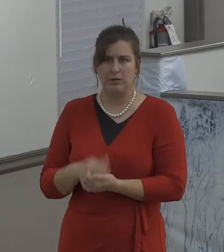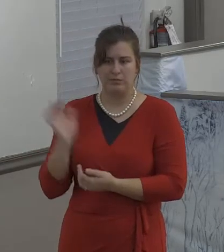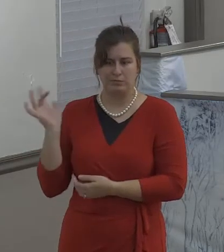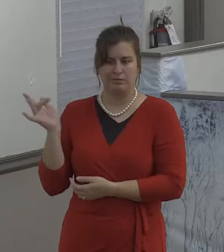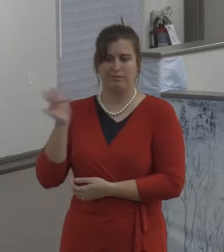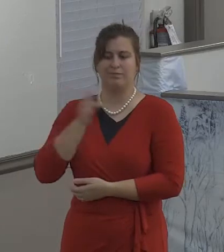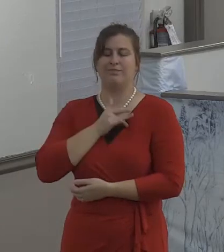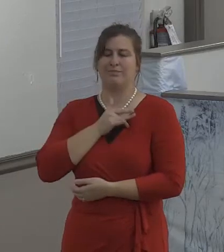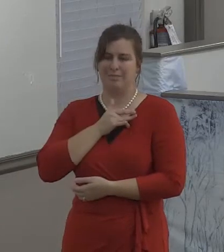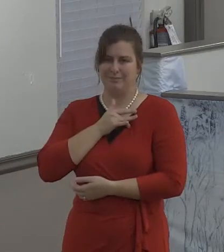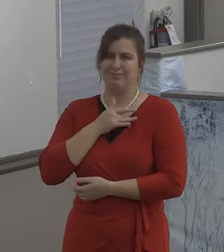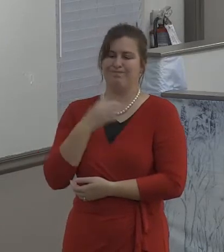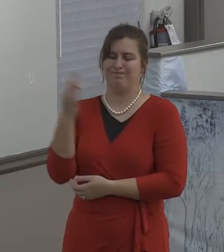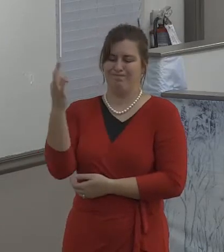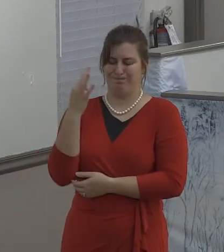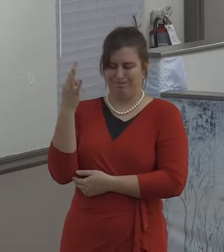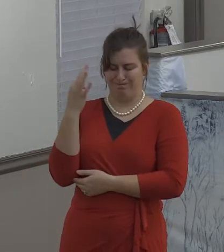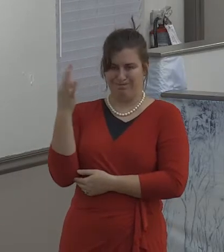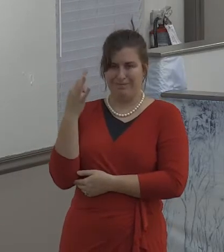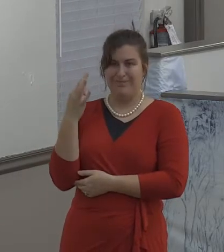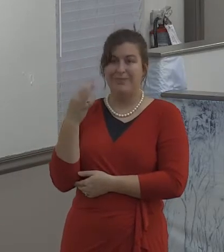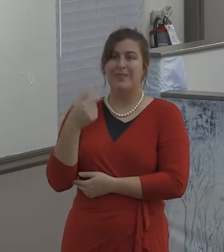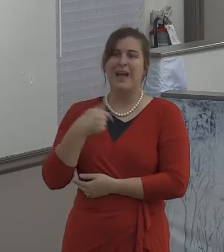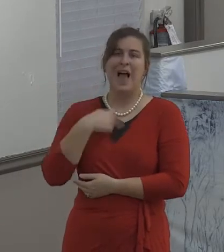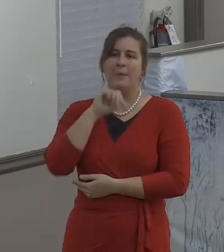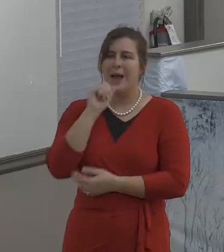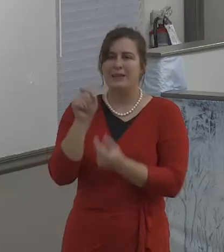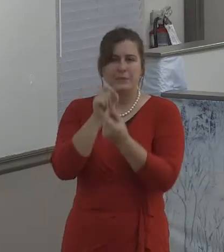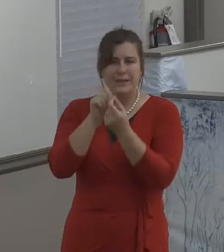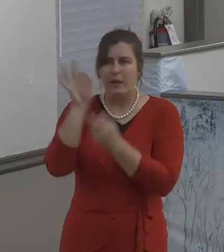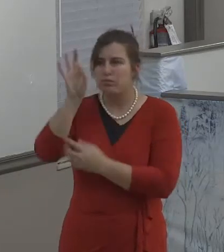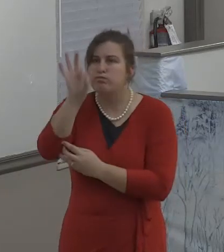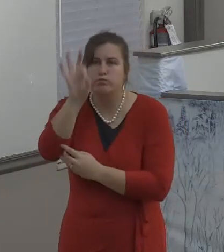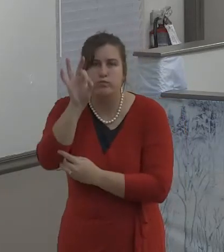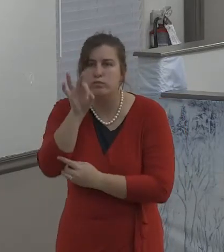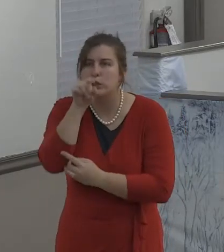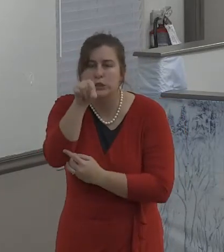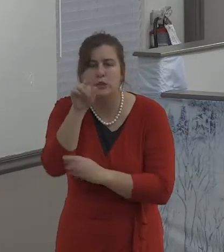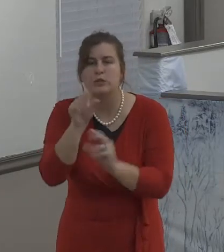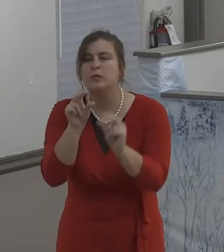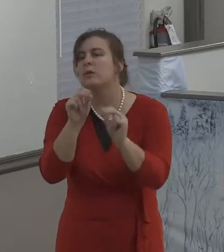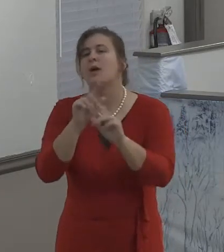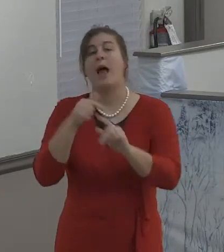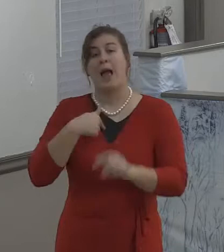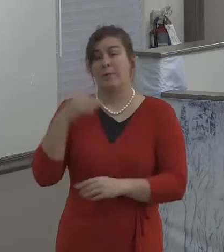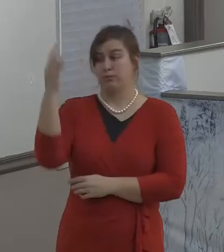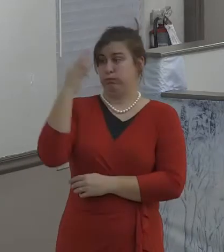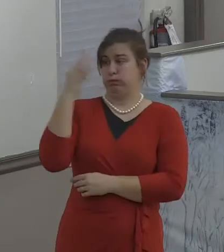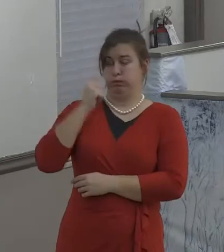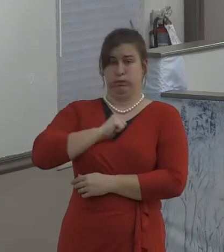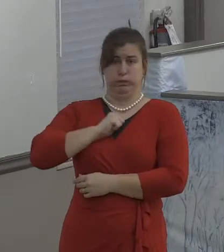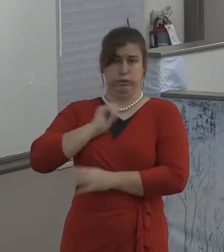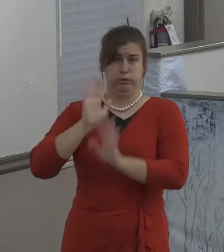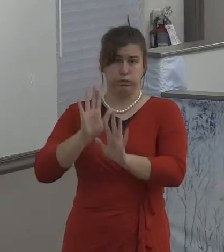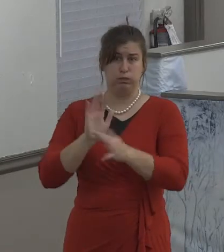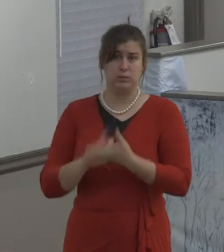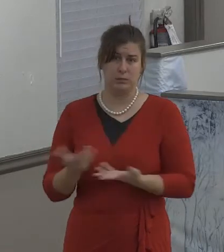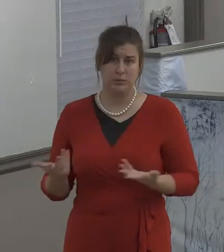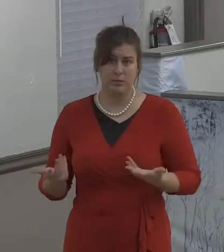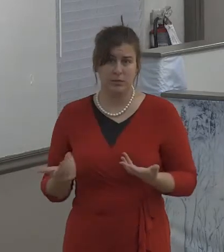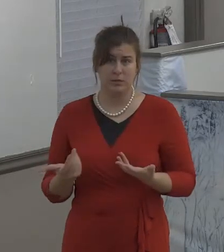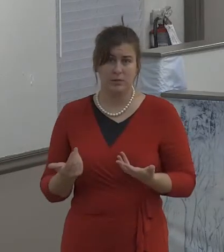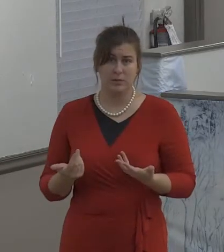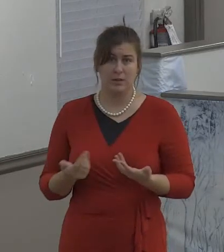And if there's any fear of the Lord, and what is the fear of the Lord? The fear of the Lord is the knowledge of knowing that I have to stand before God one day and give an account of myself.